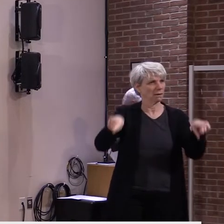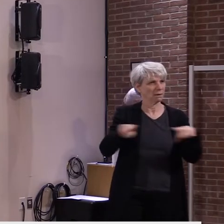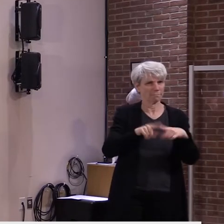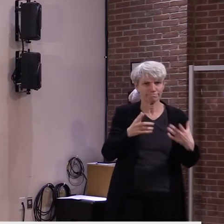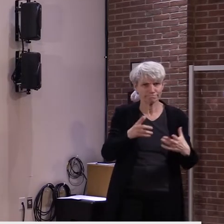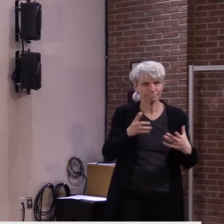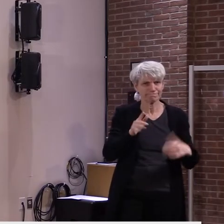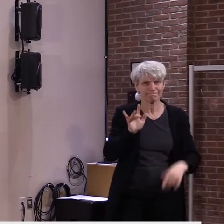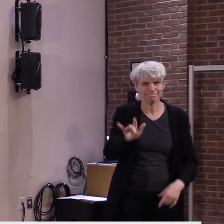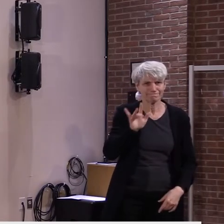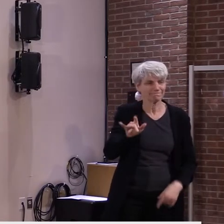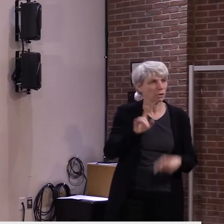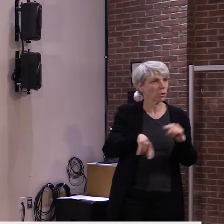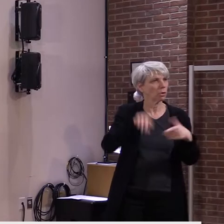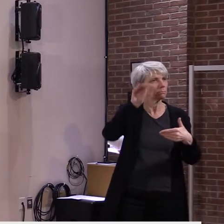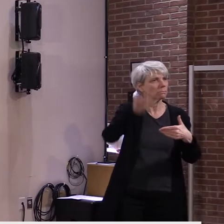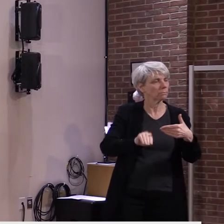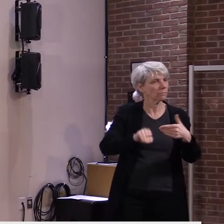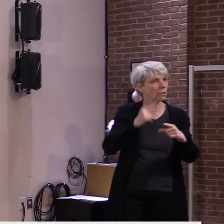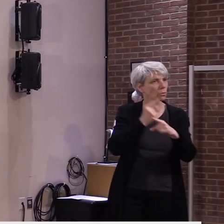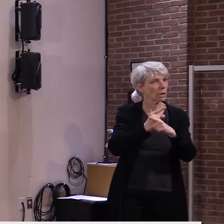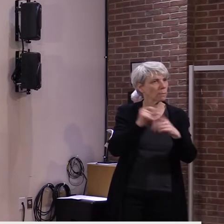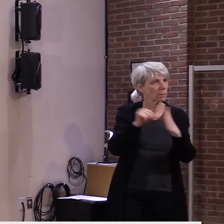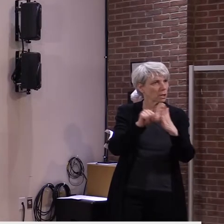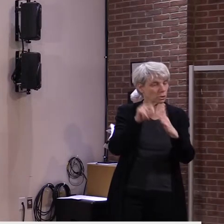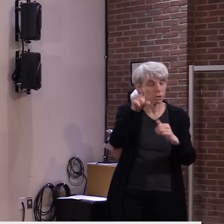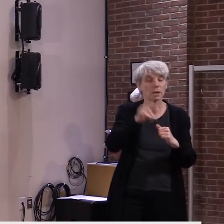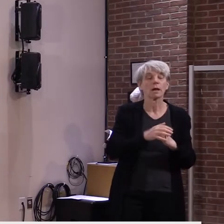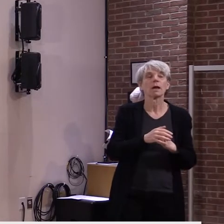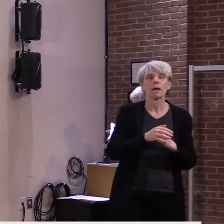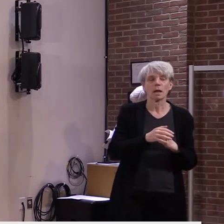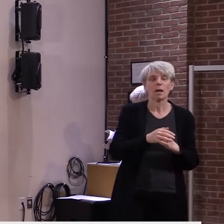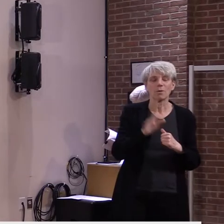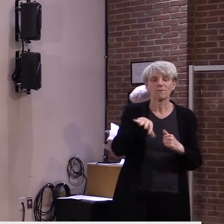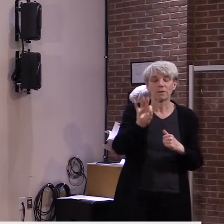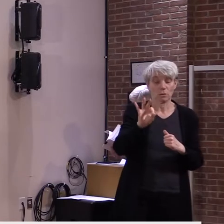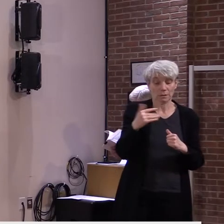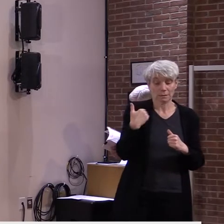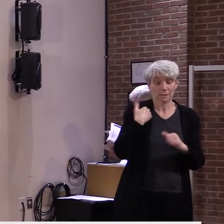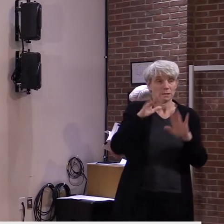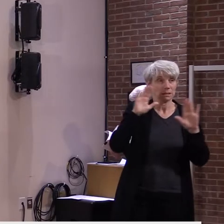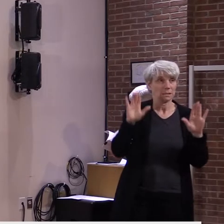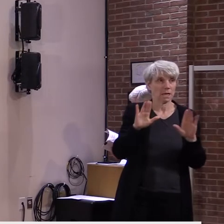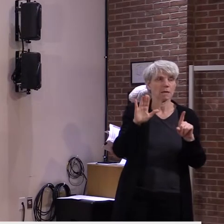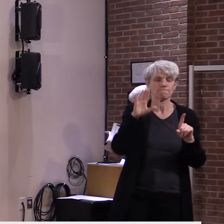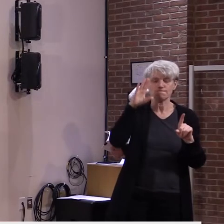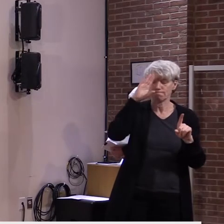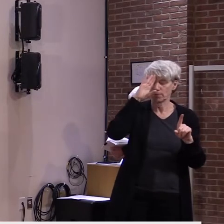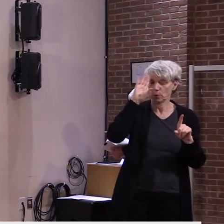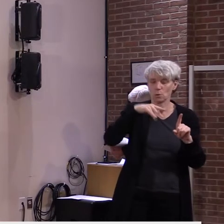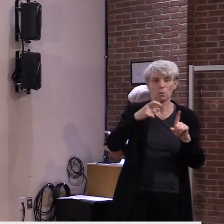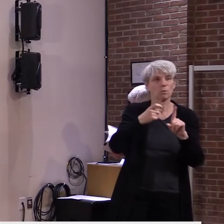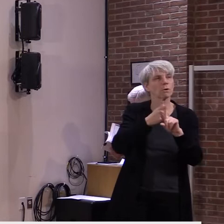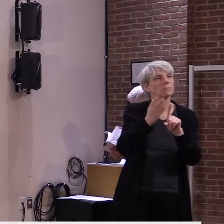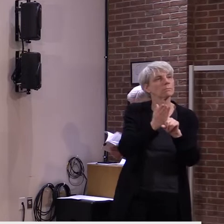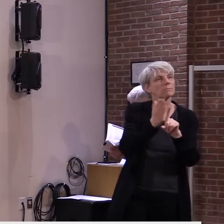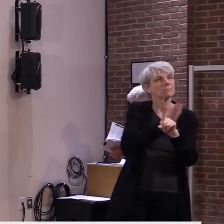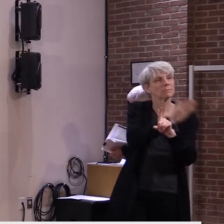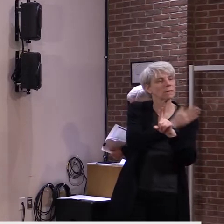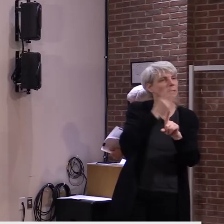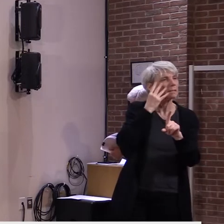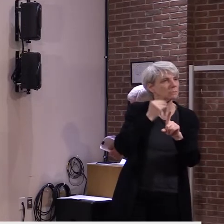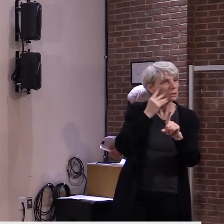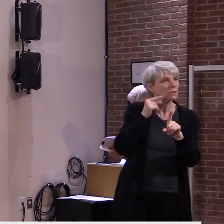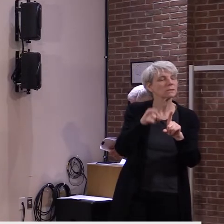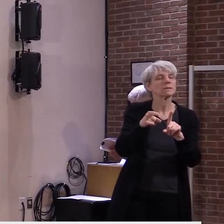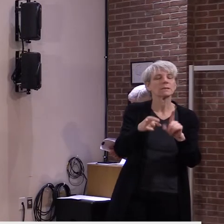on Sunday. We also were prepared because we knew just maybe based on prior experience that things